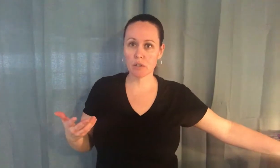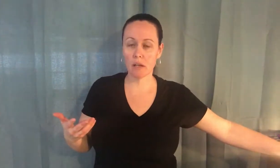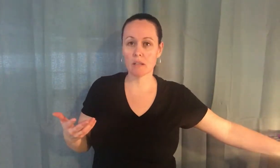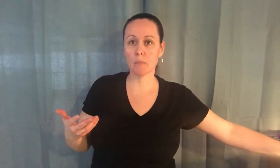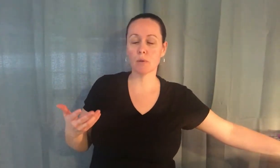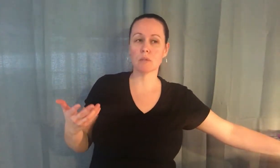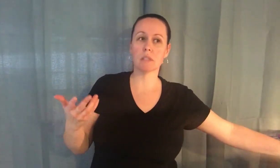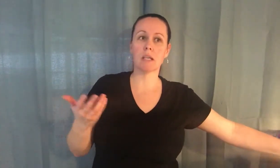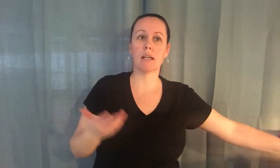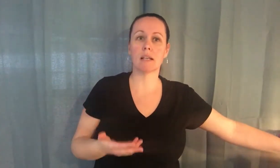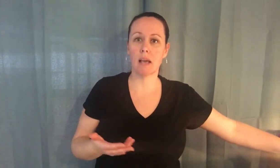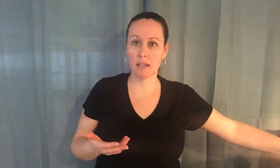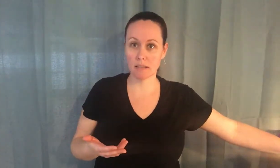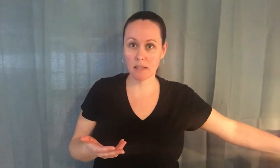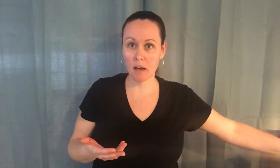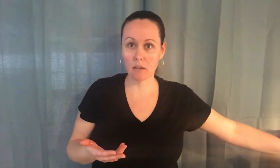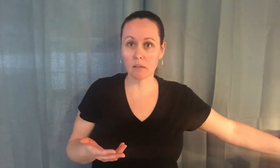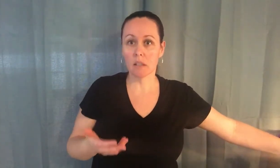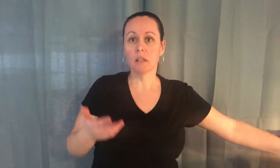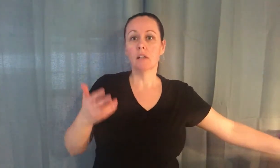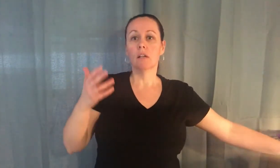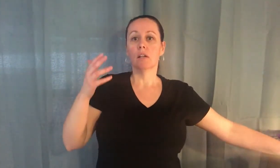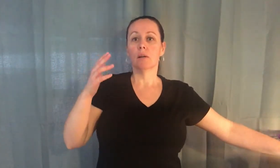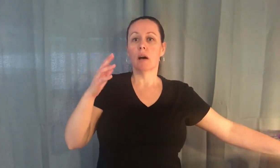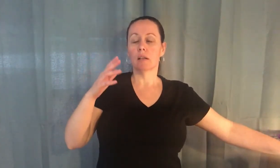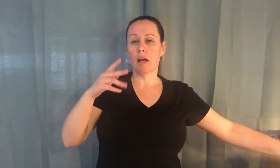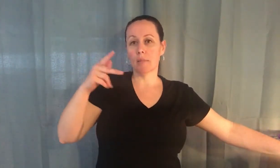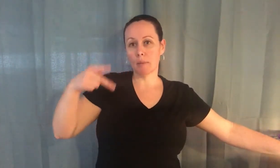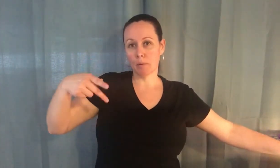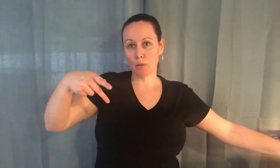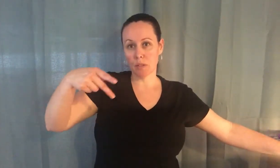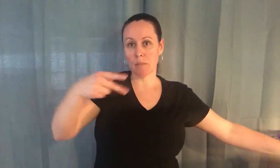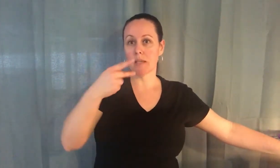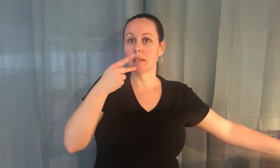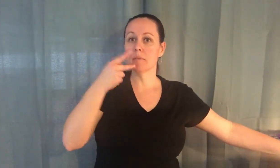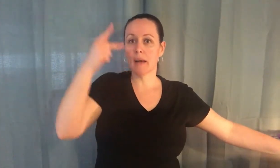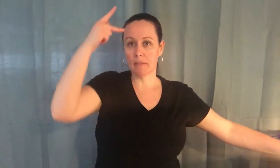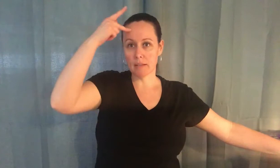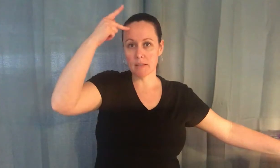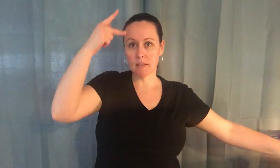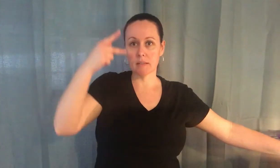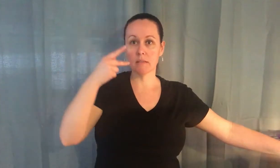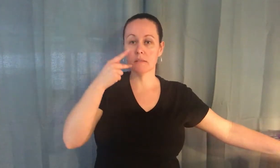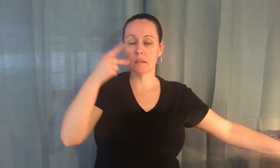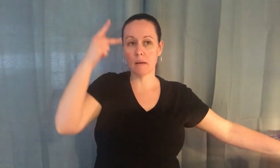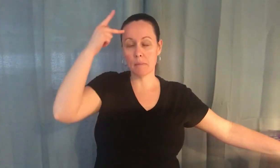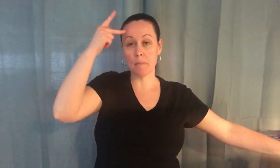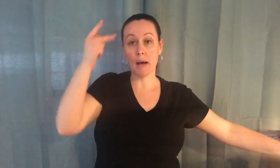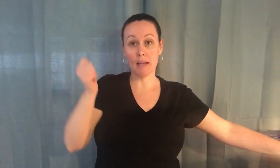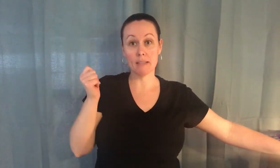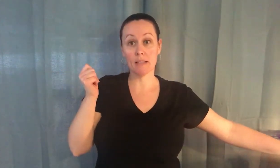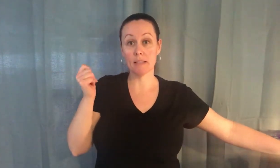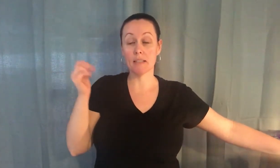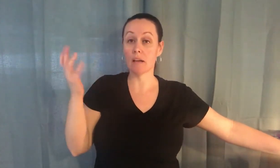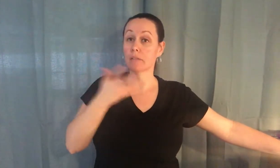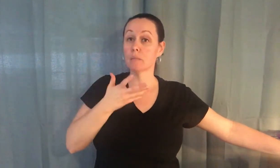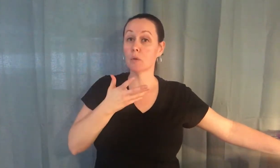as opposed to signing ASL, a lot of people use the P, parents. But in the deaf